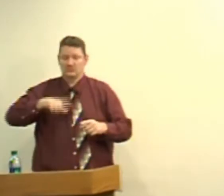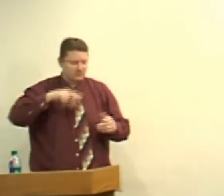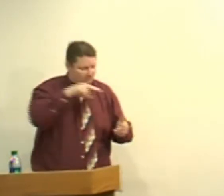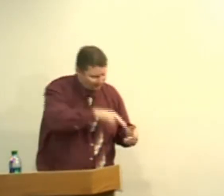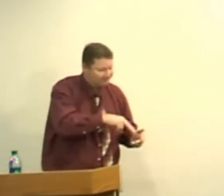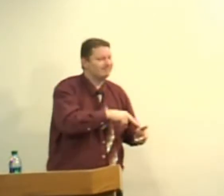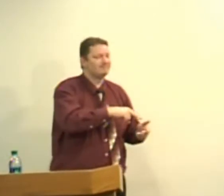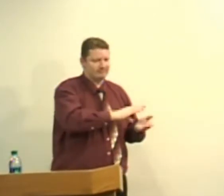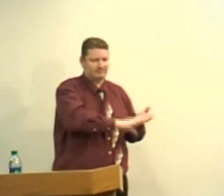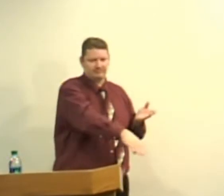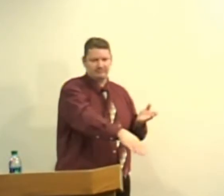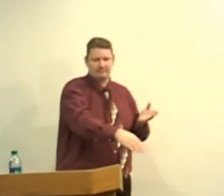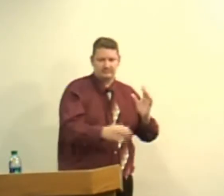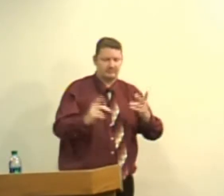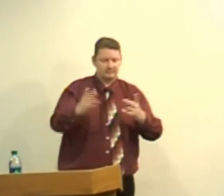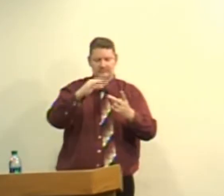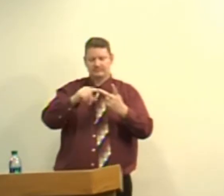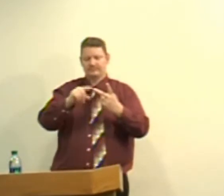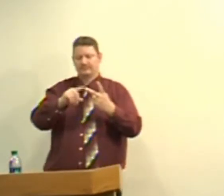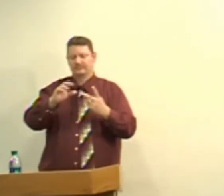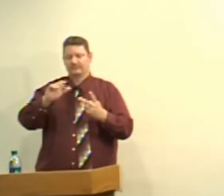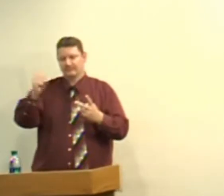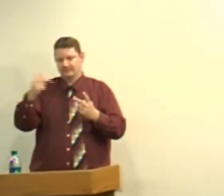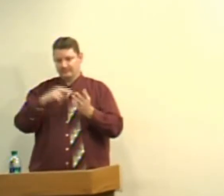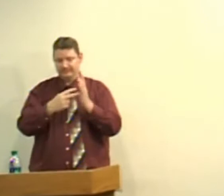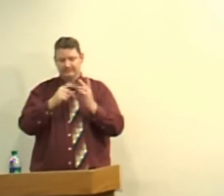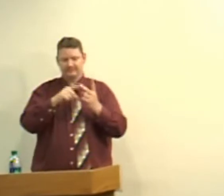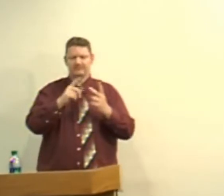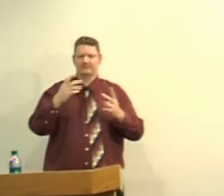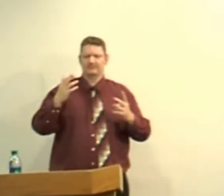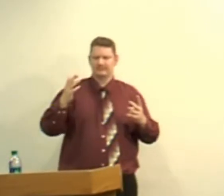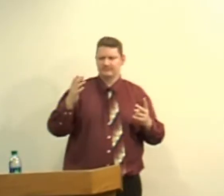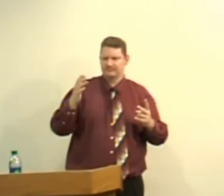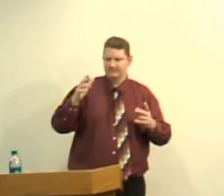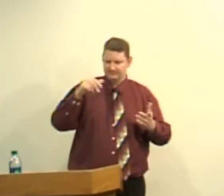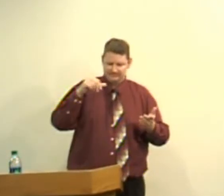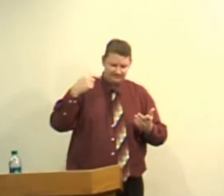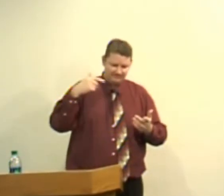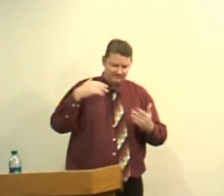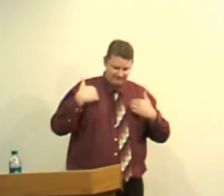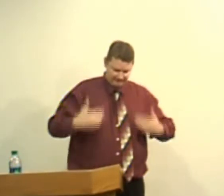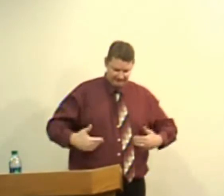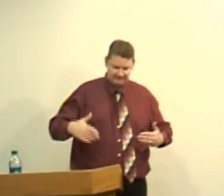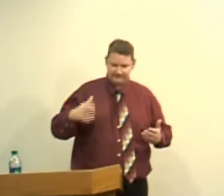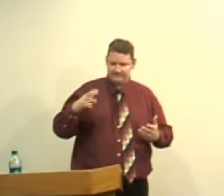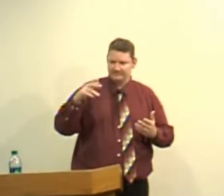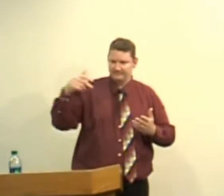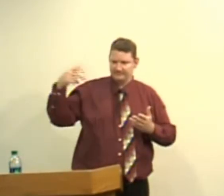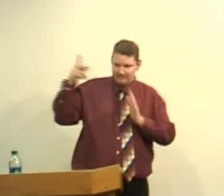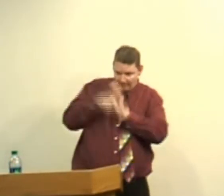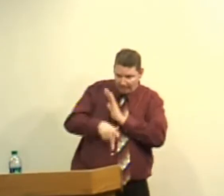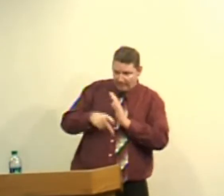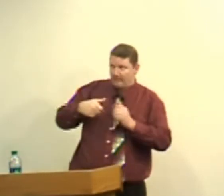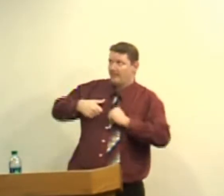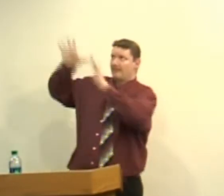methods of forgiveness in the early settings, here we have to sacrifice of an animal and to be forgiven.